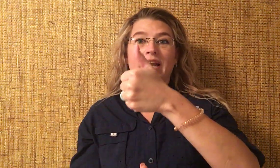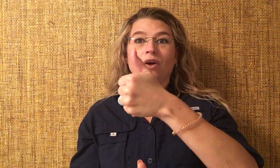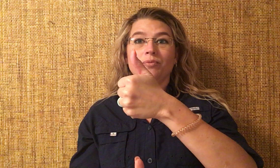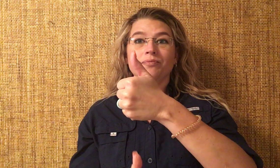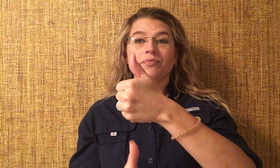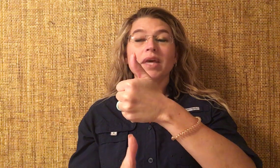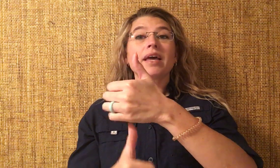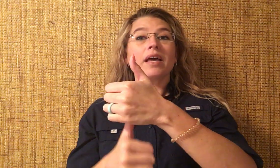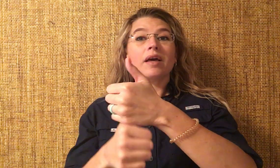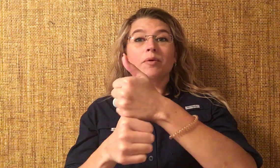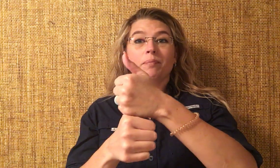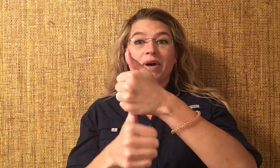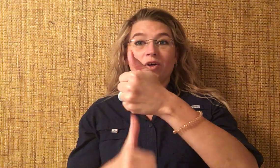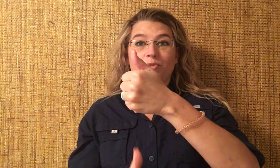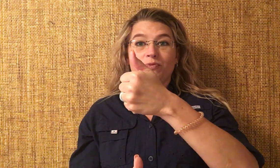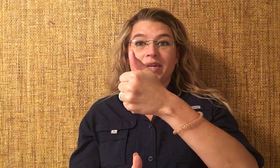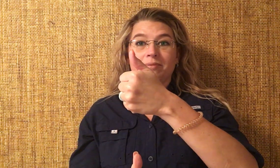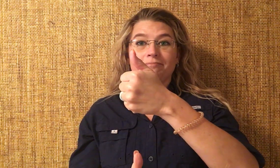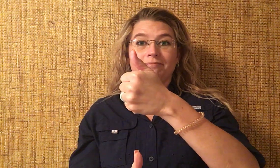out. Bowel movement.